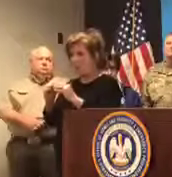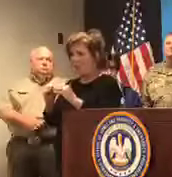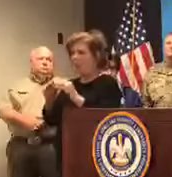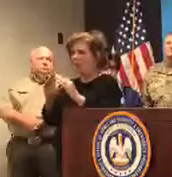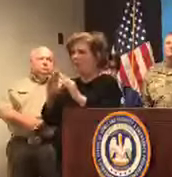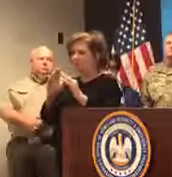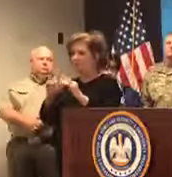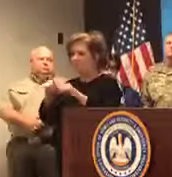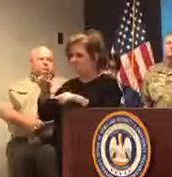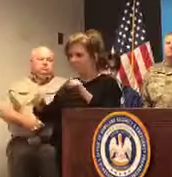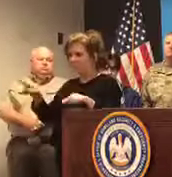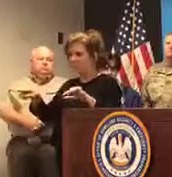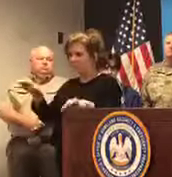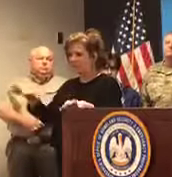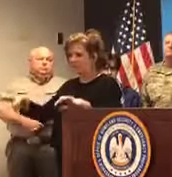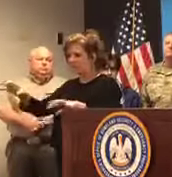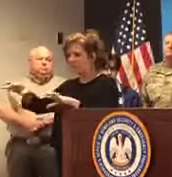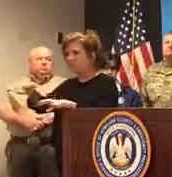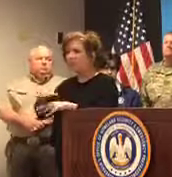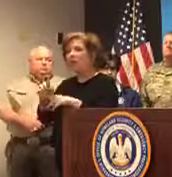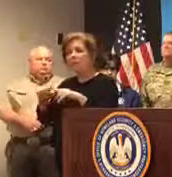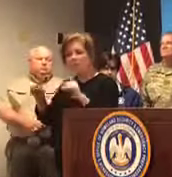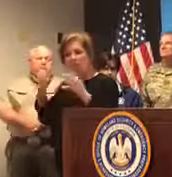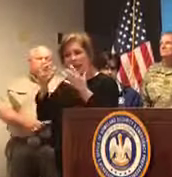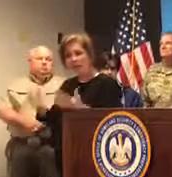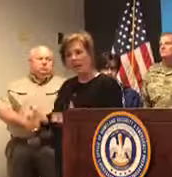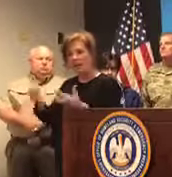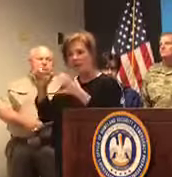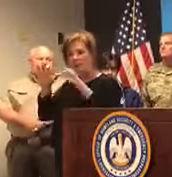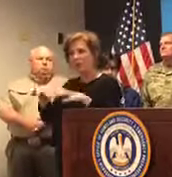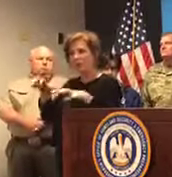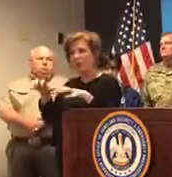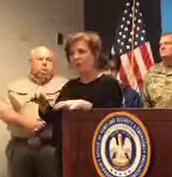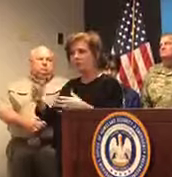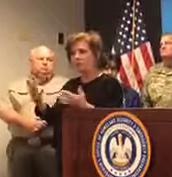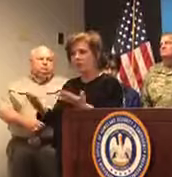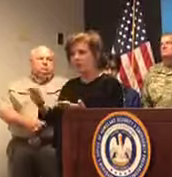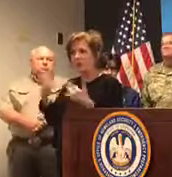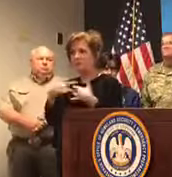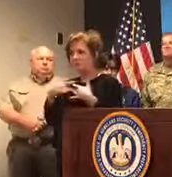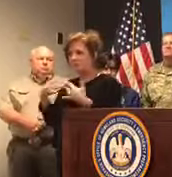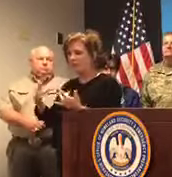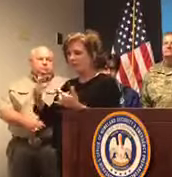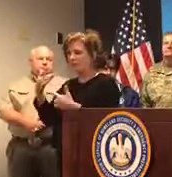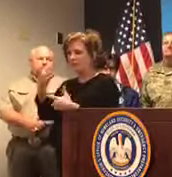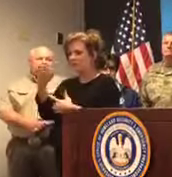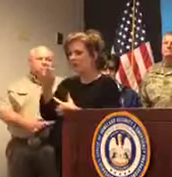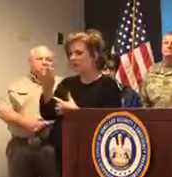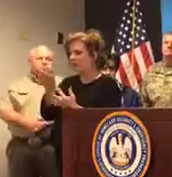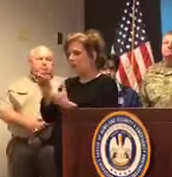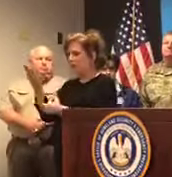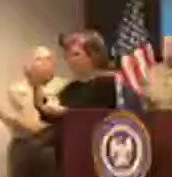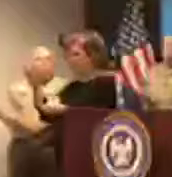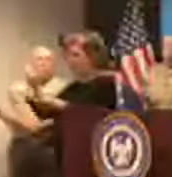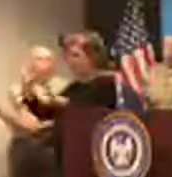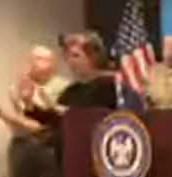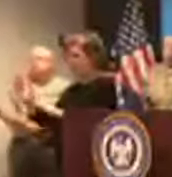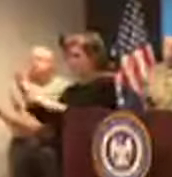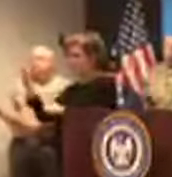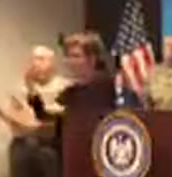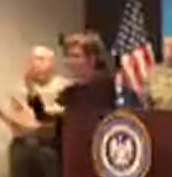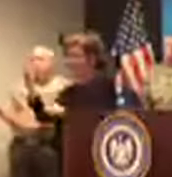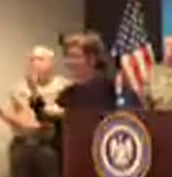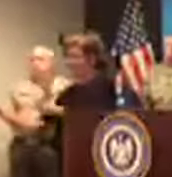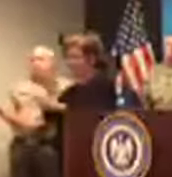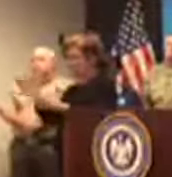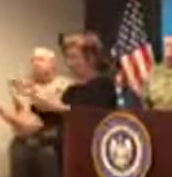basis. The heaviest rainfall will likely occur Friday through Sunday morning. Due to